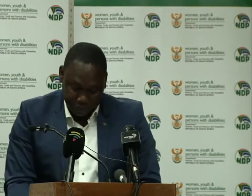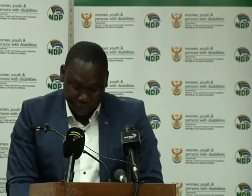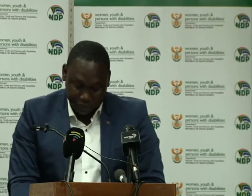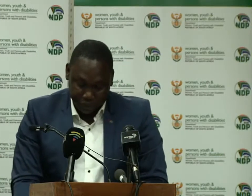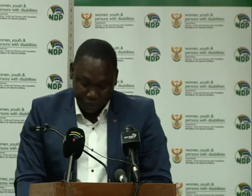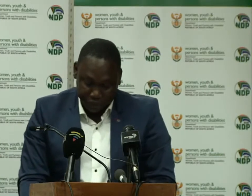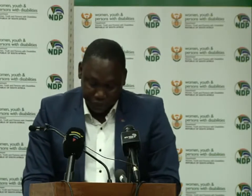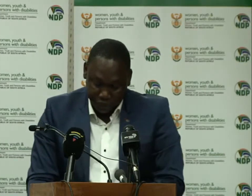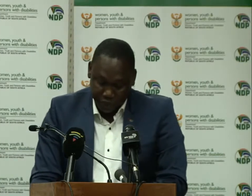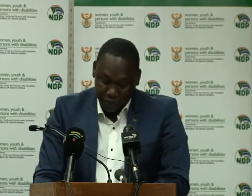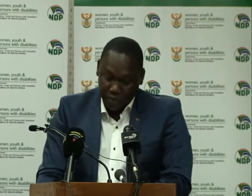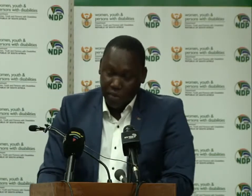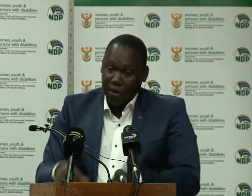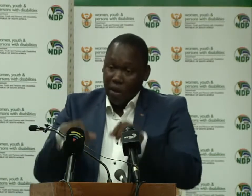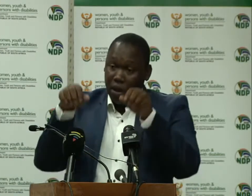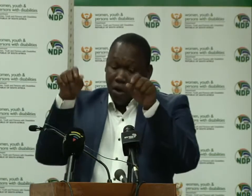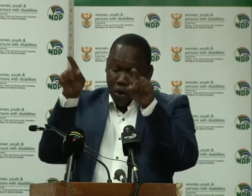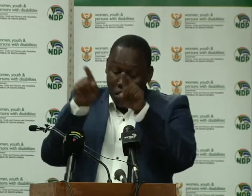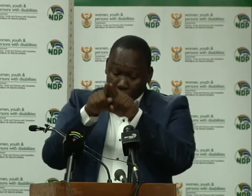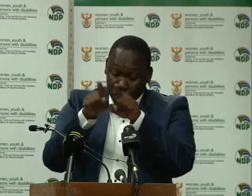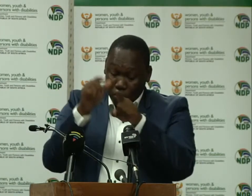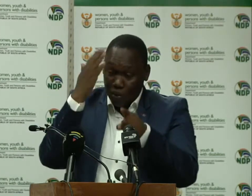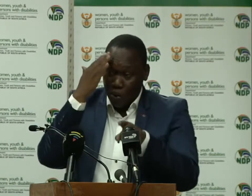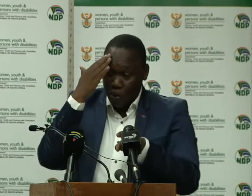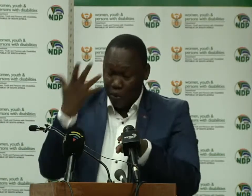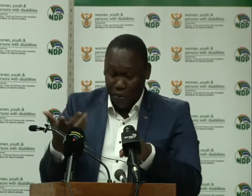for such opportunities. So